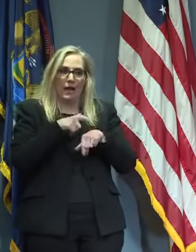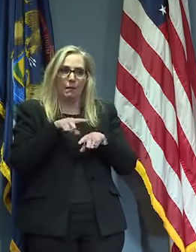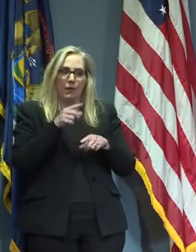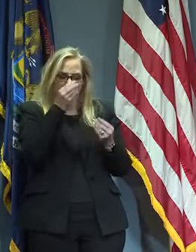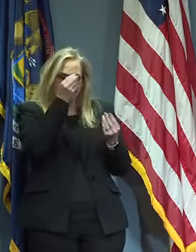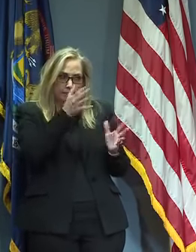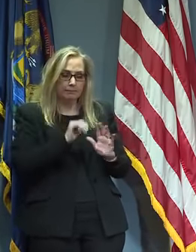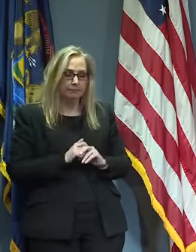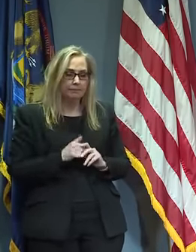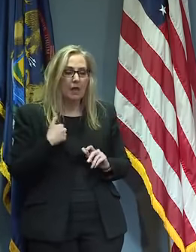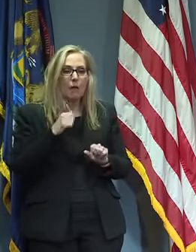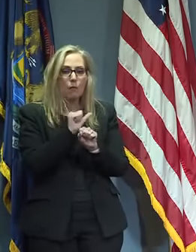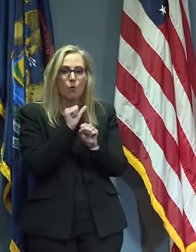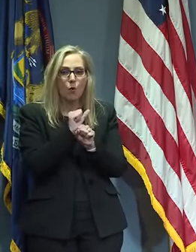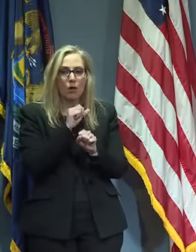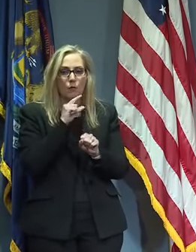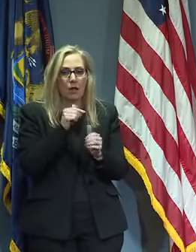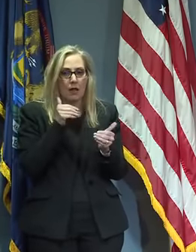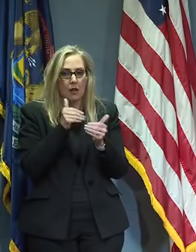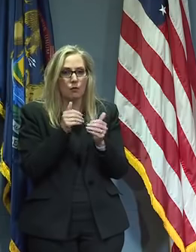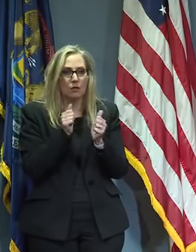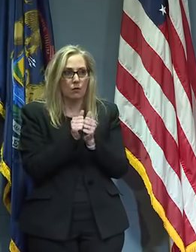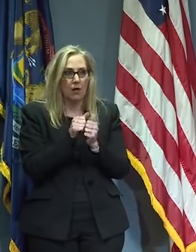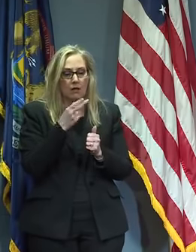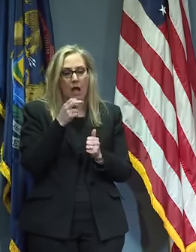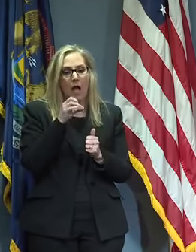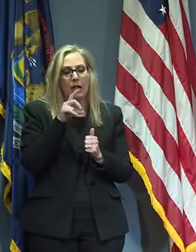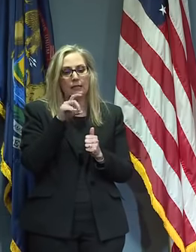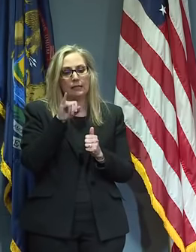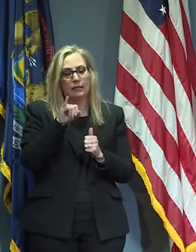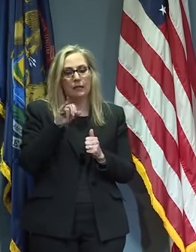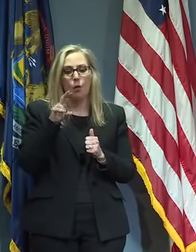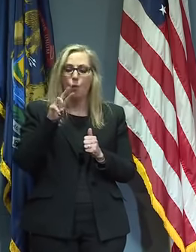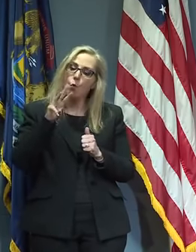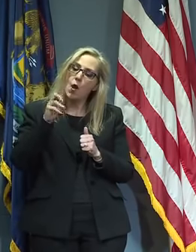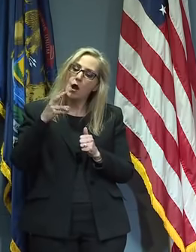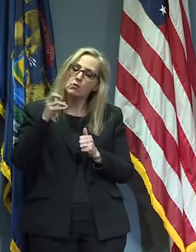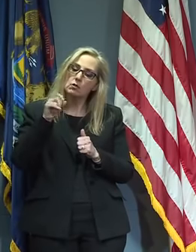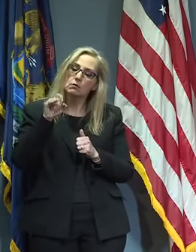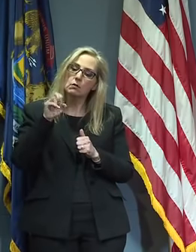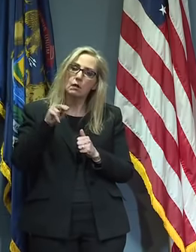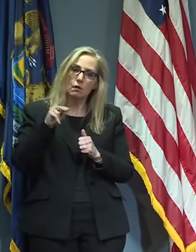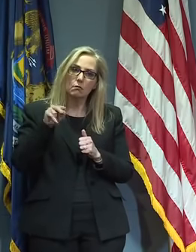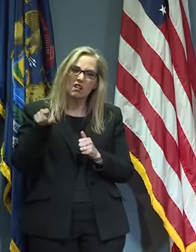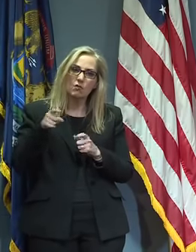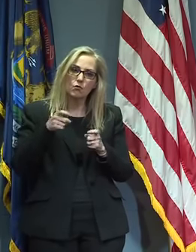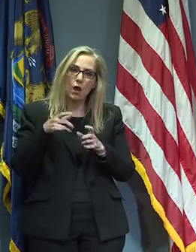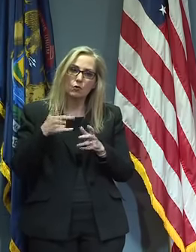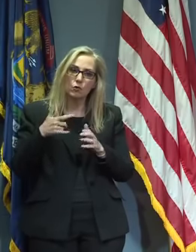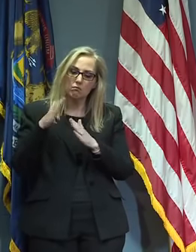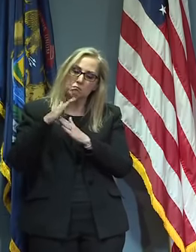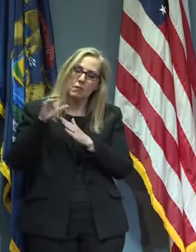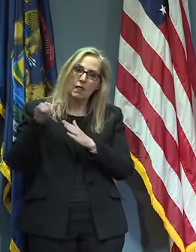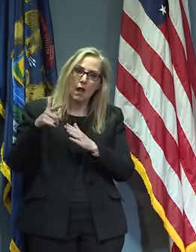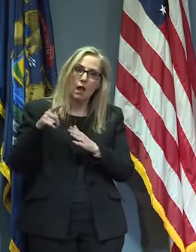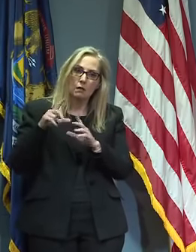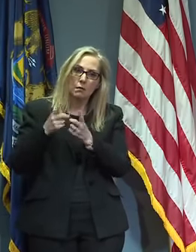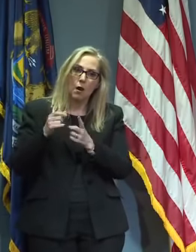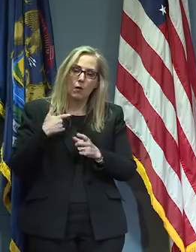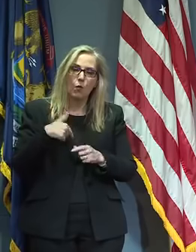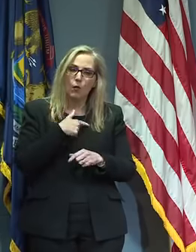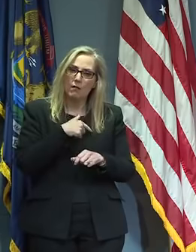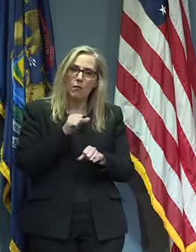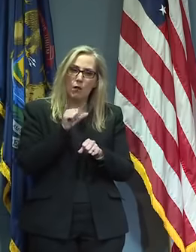this. I've been working very closely with Heidi Washington, the director of that department. I know that we have been doing